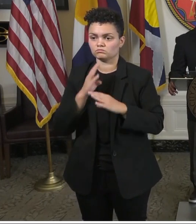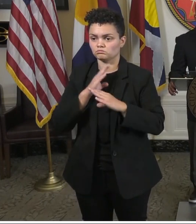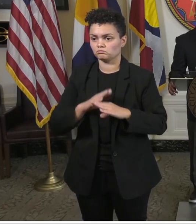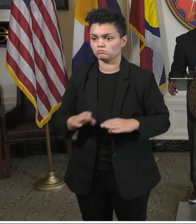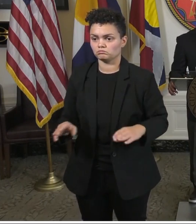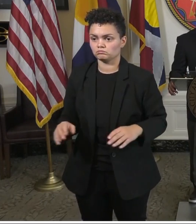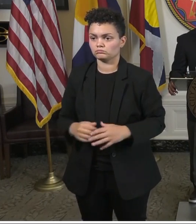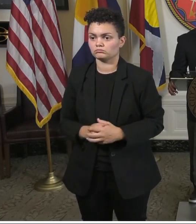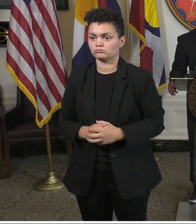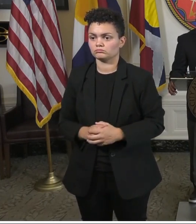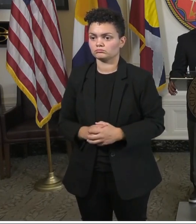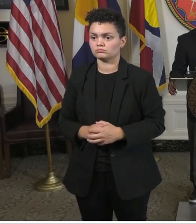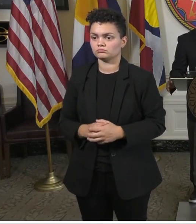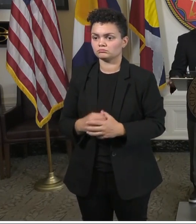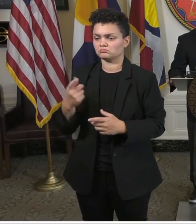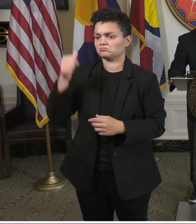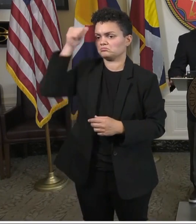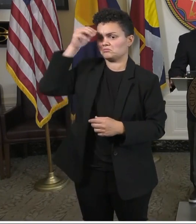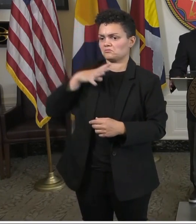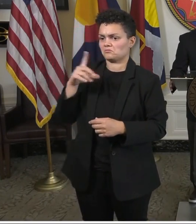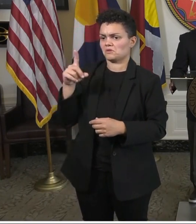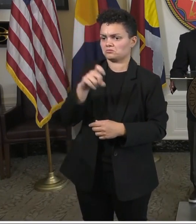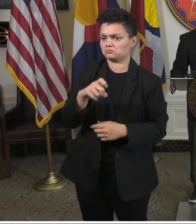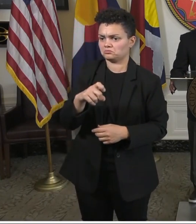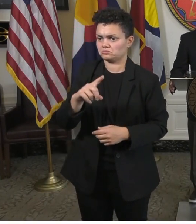I have one by phone. Go right ahead.